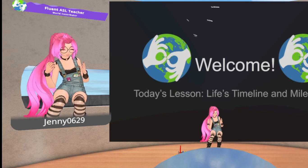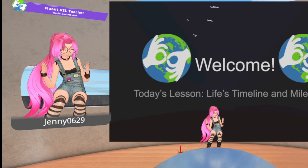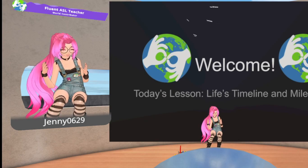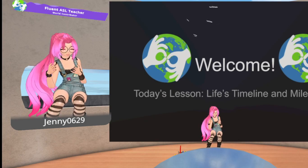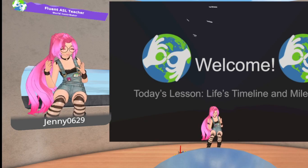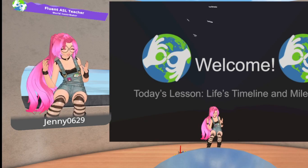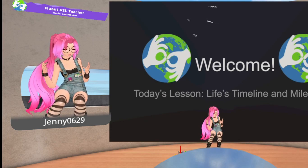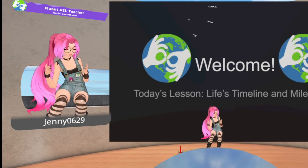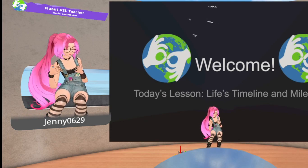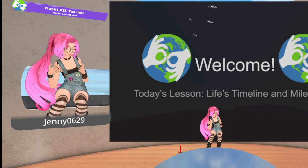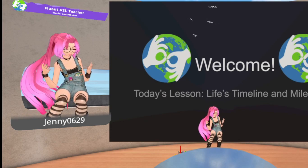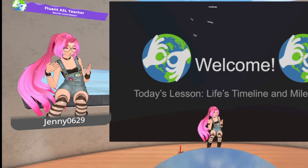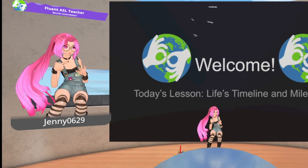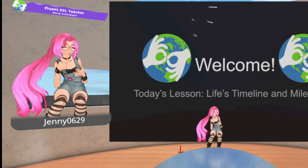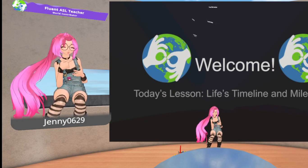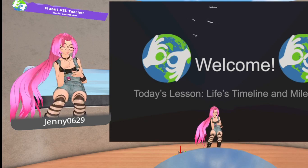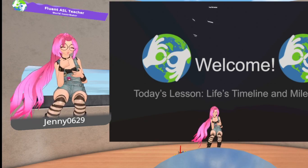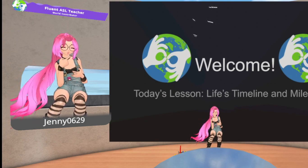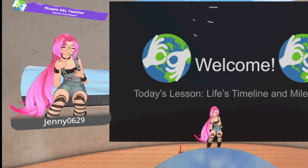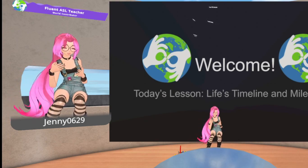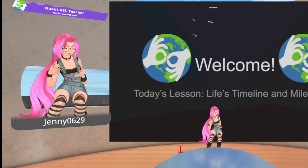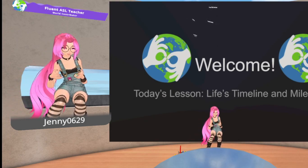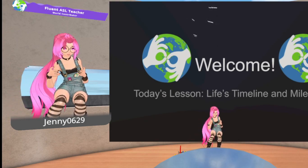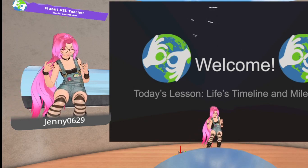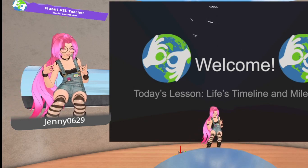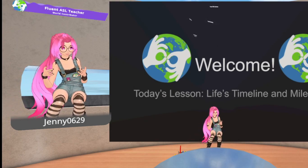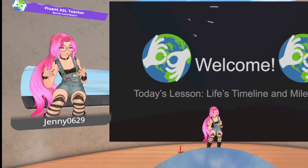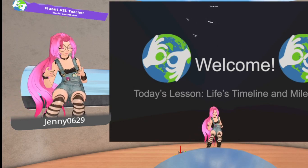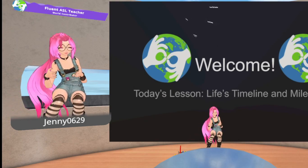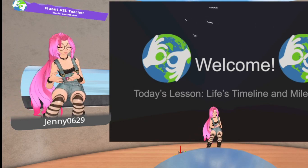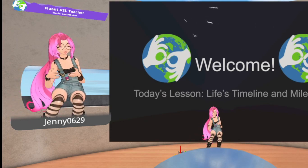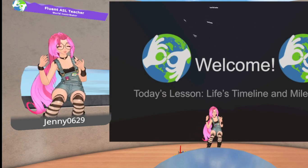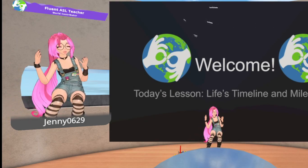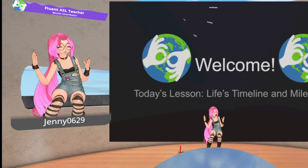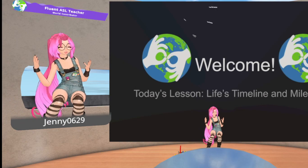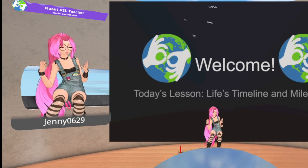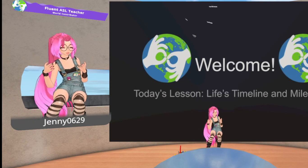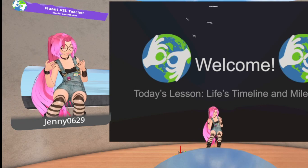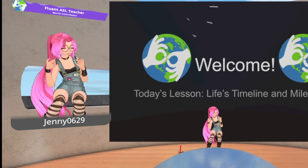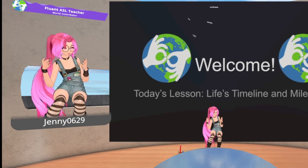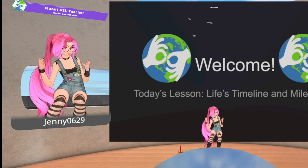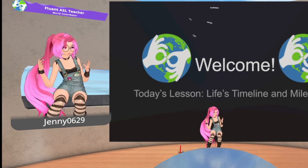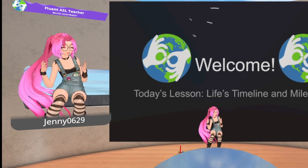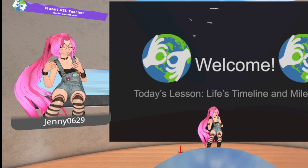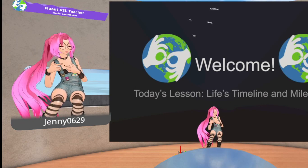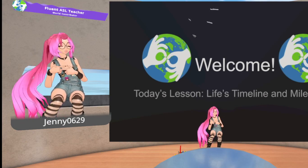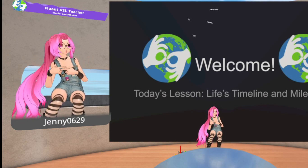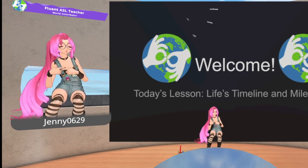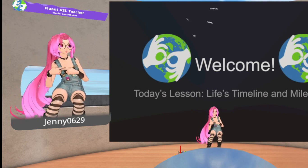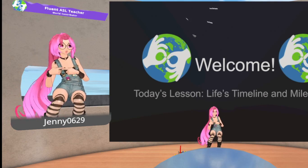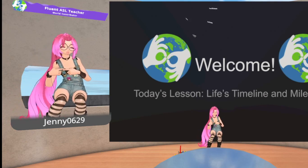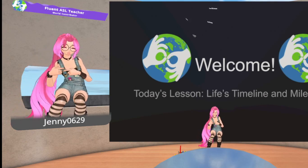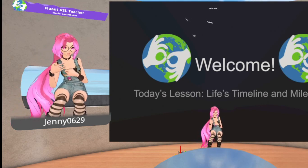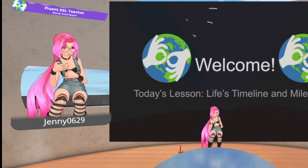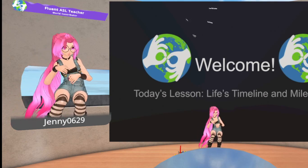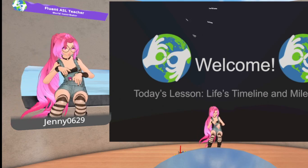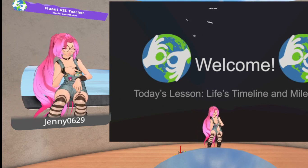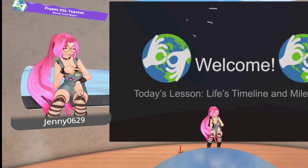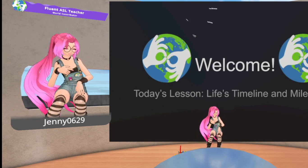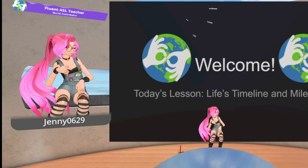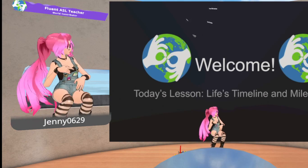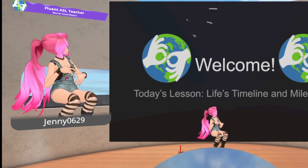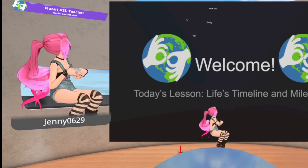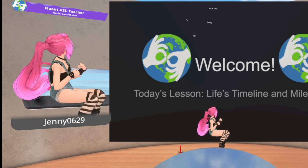like cha. That's the sound you're gonna make. Ch. It's like lots of things. So I mean, there's a